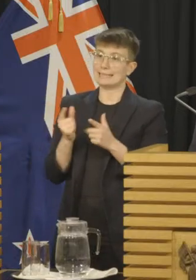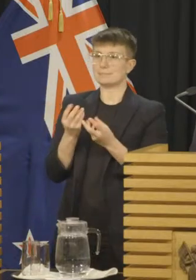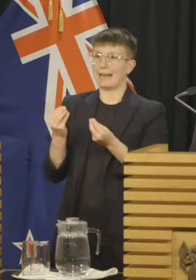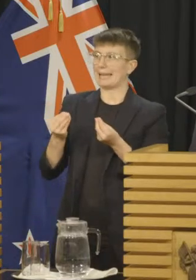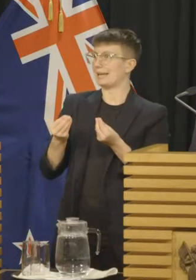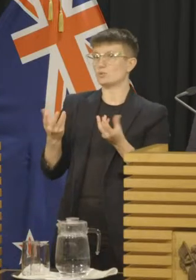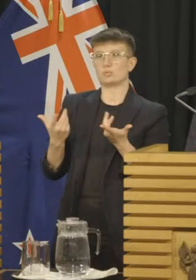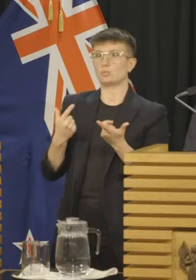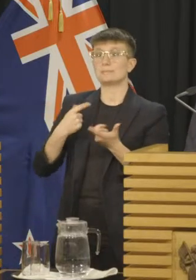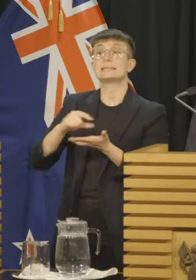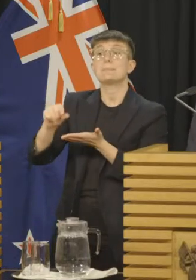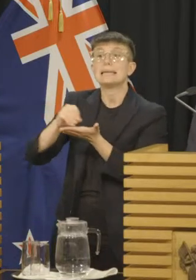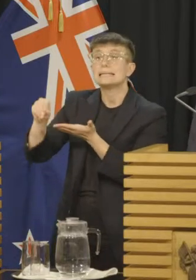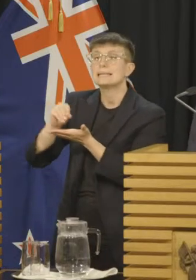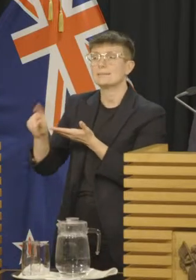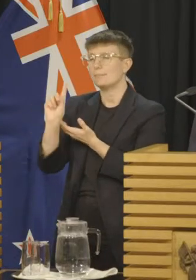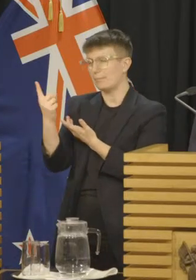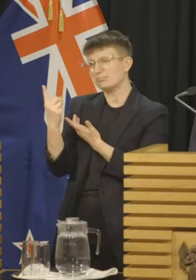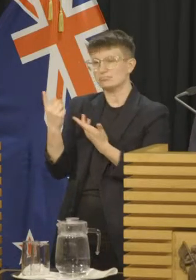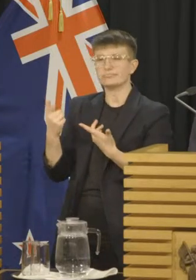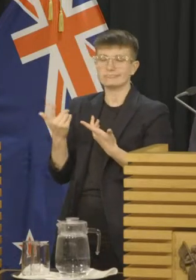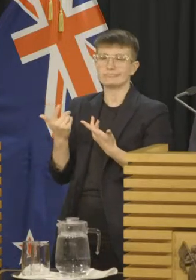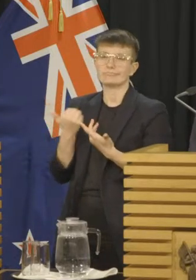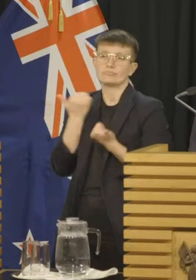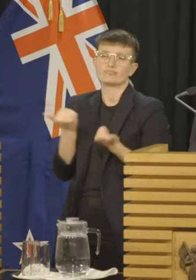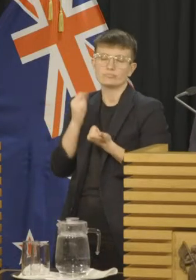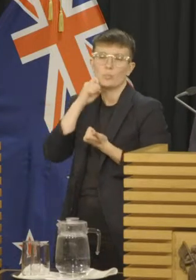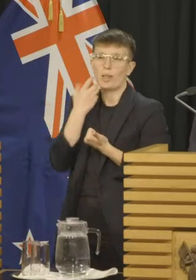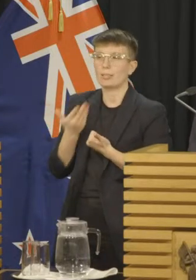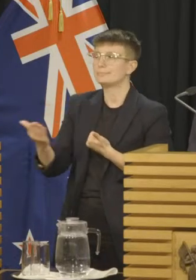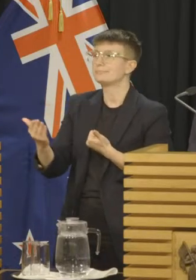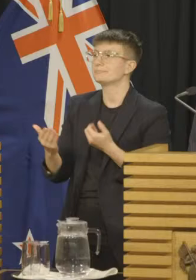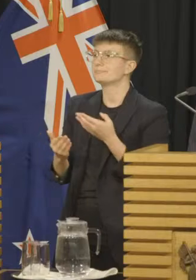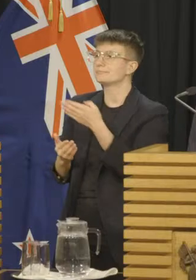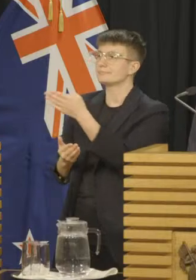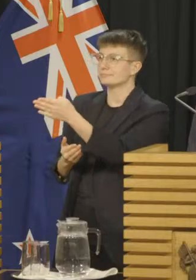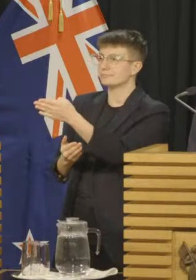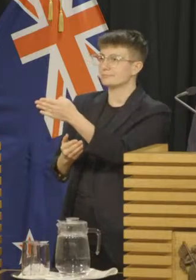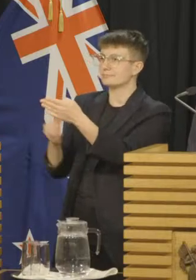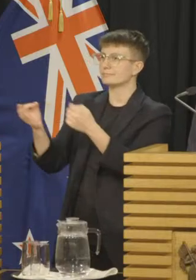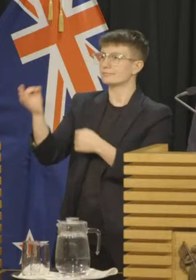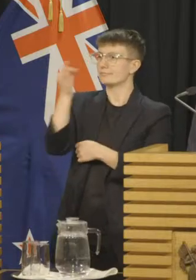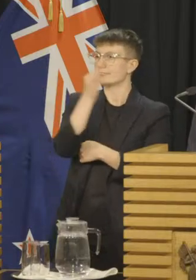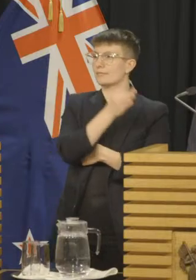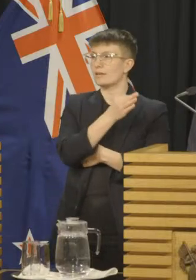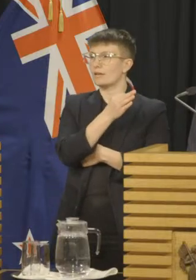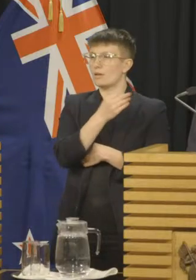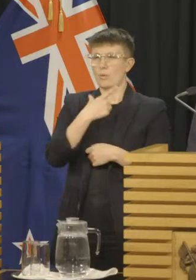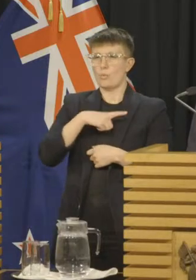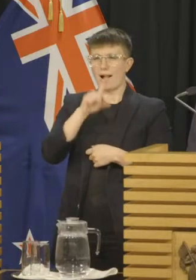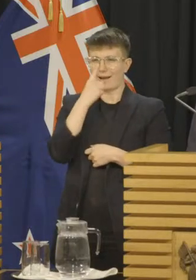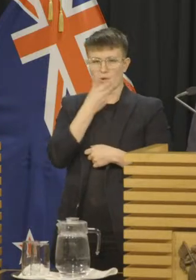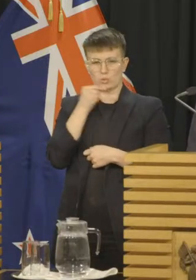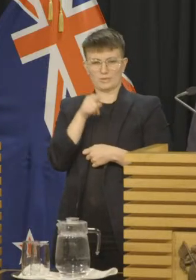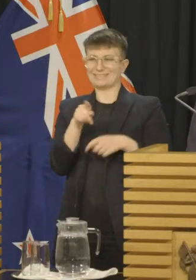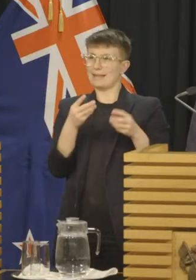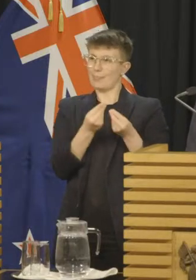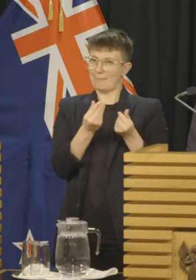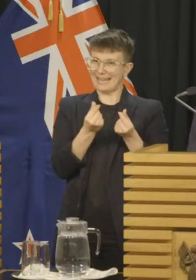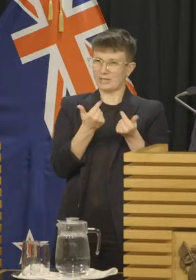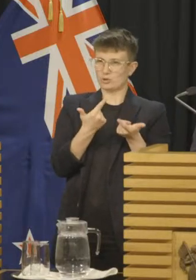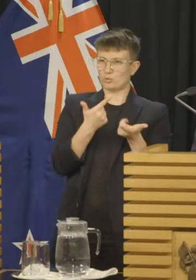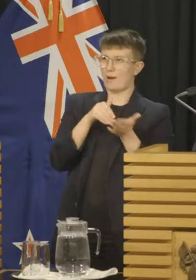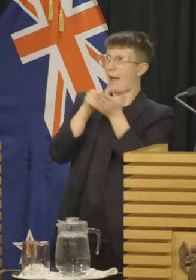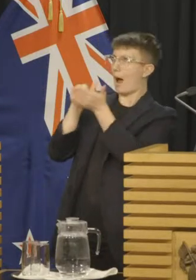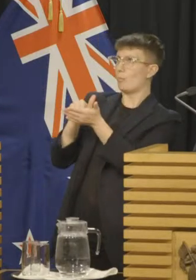well positioned to weather that. Why not put this money, or some of this money, into efforts to actually allowing international students to come into the country? I'll